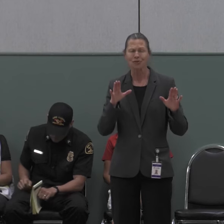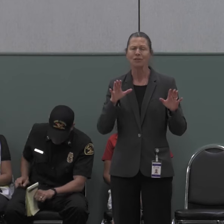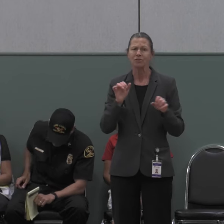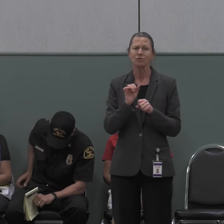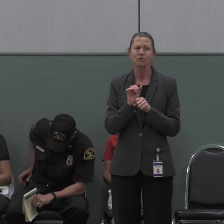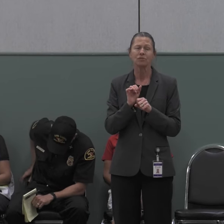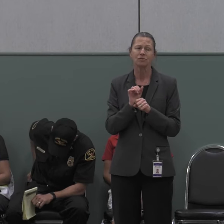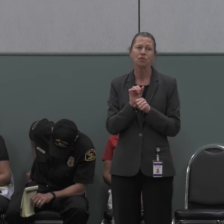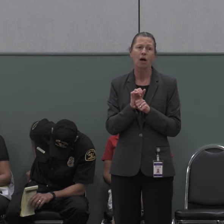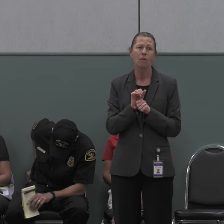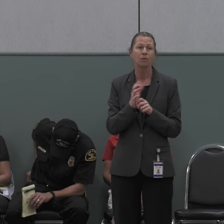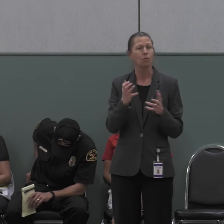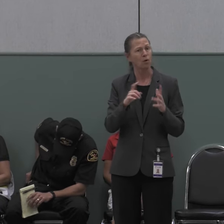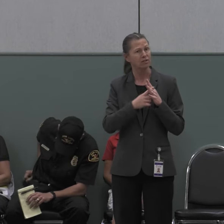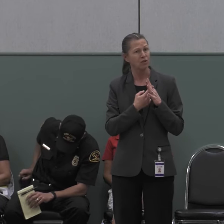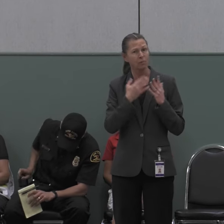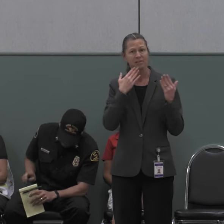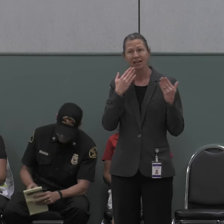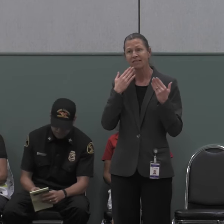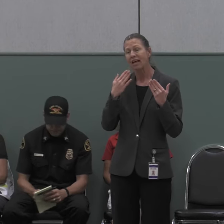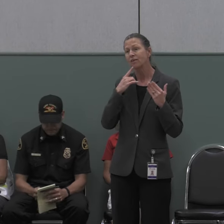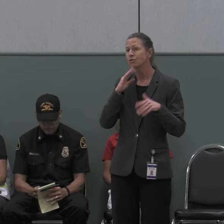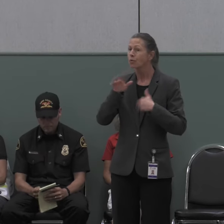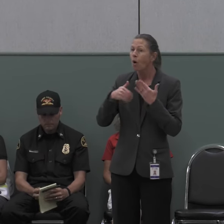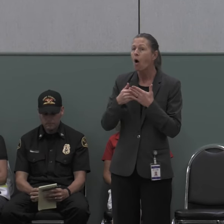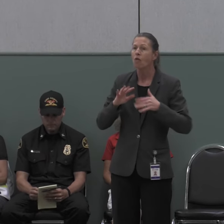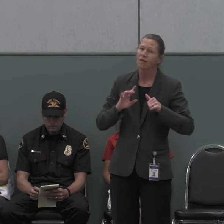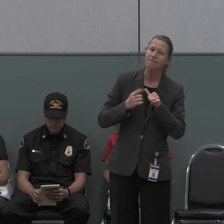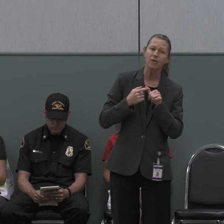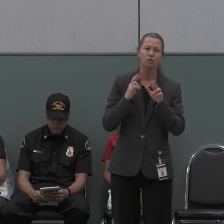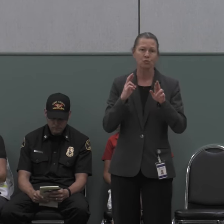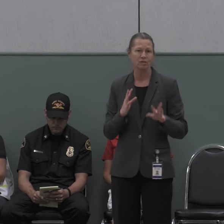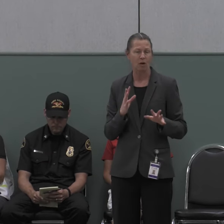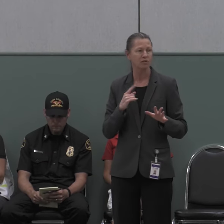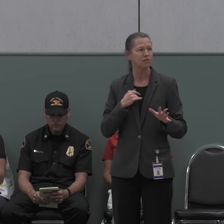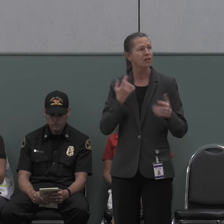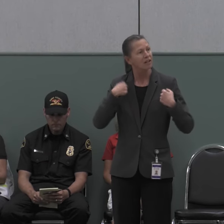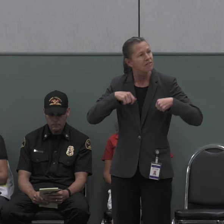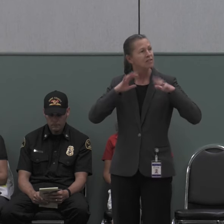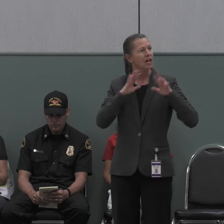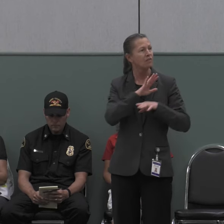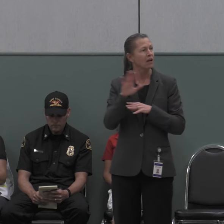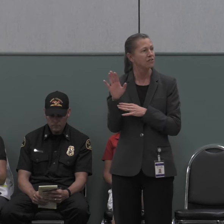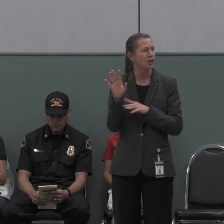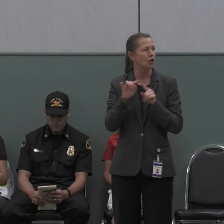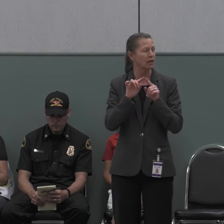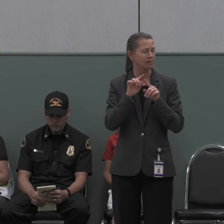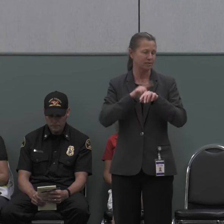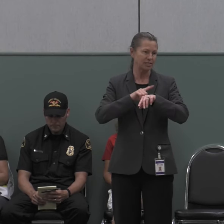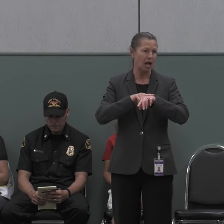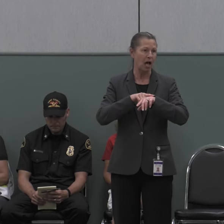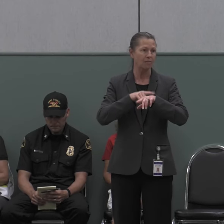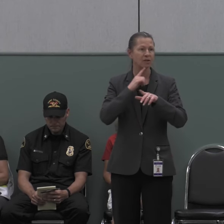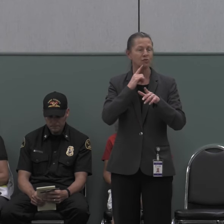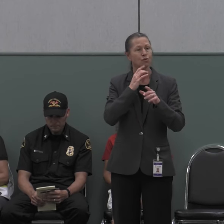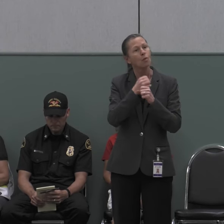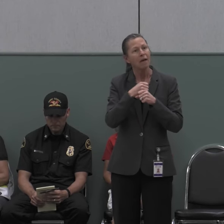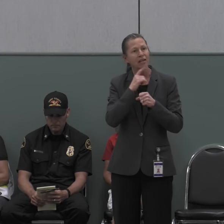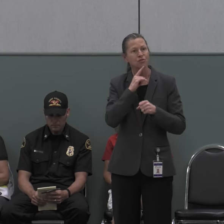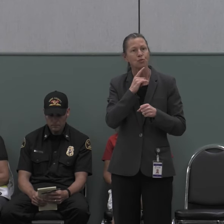by saying thank you to all the first responders who have sacrificed their time to ensure the safety of our constituents. That's